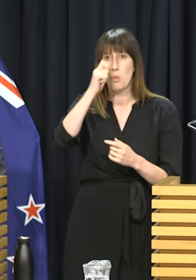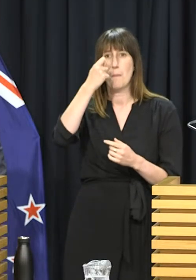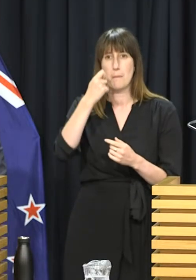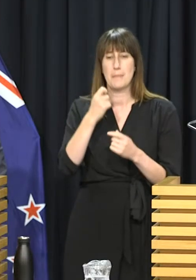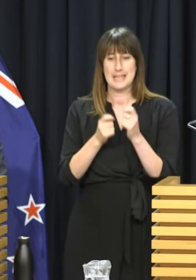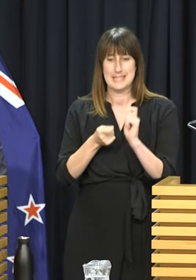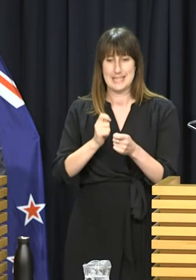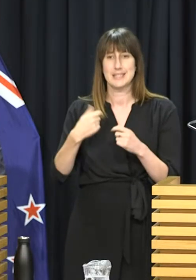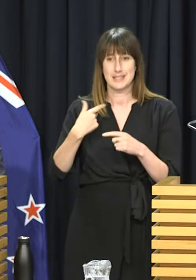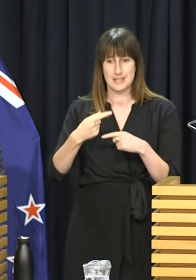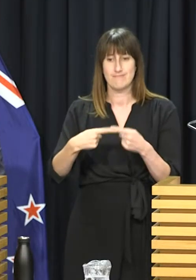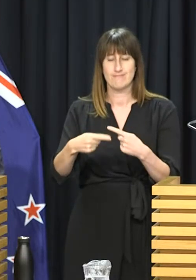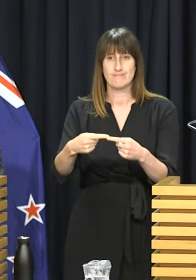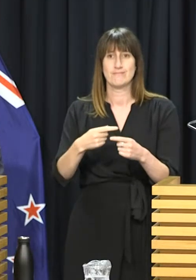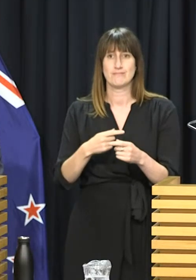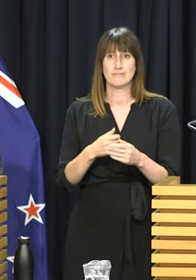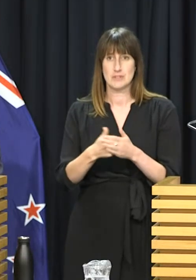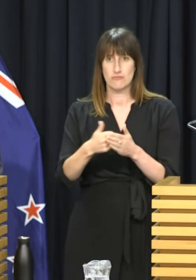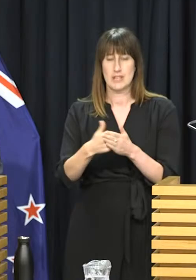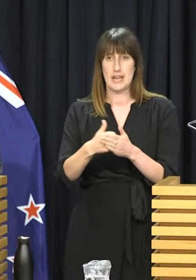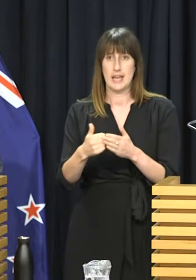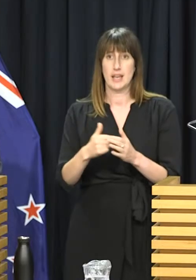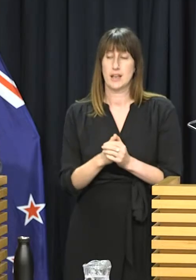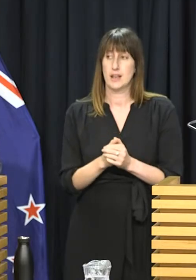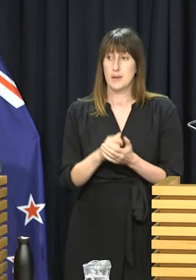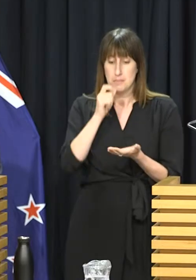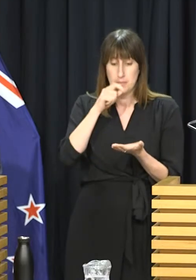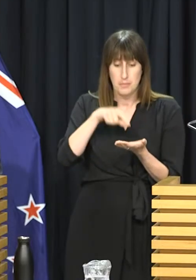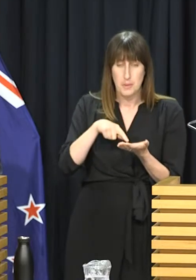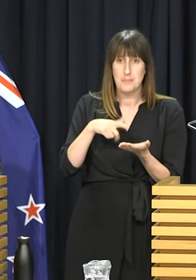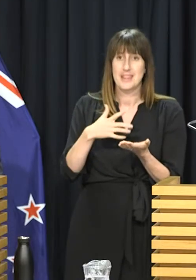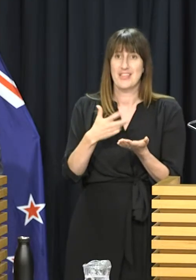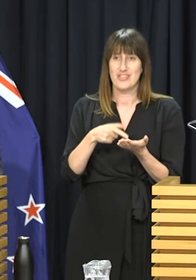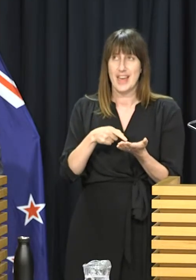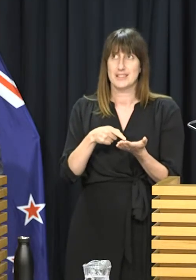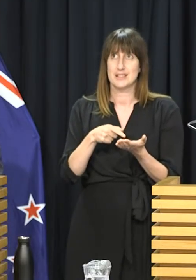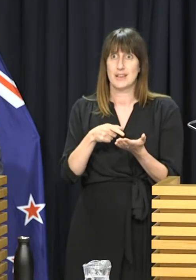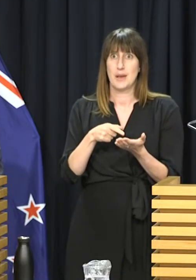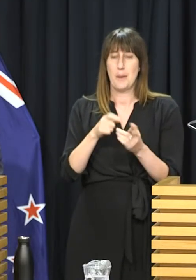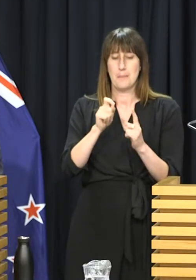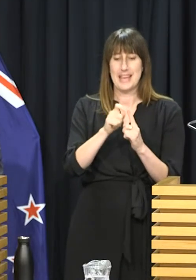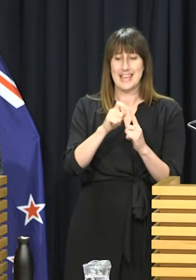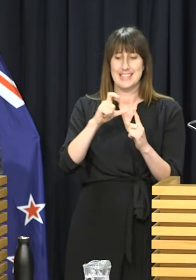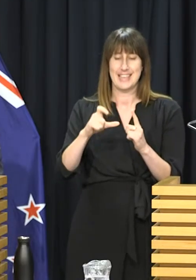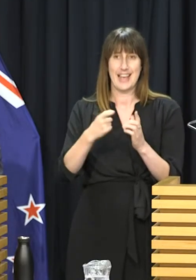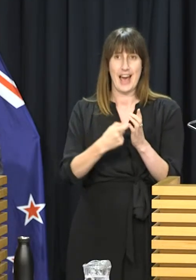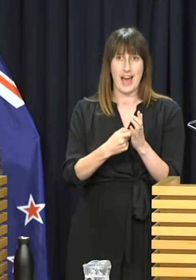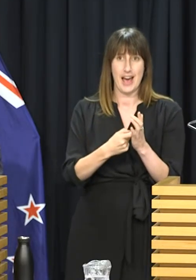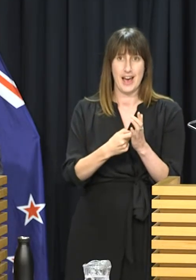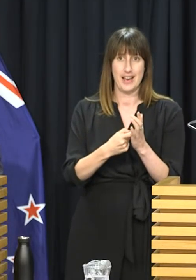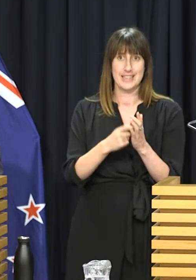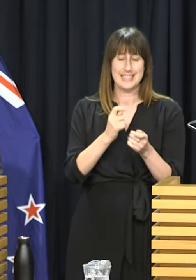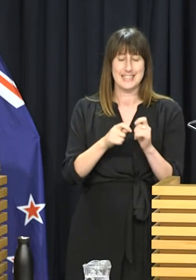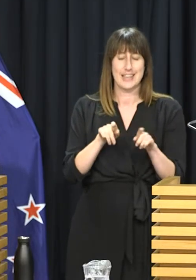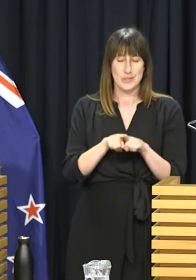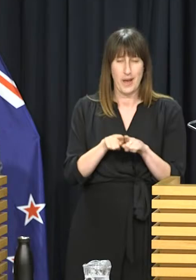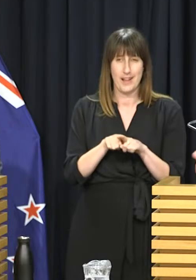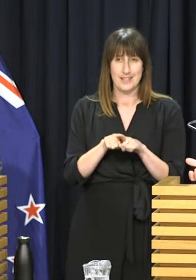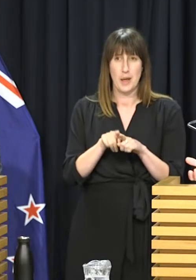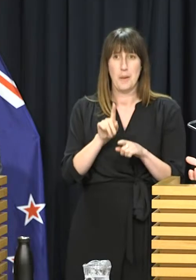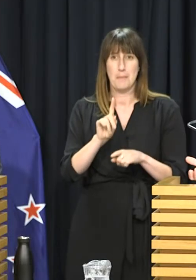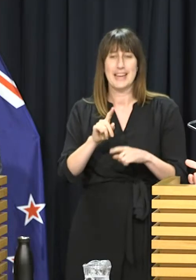testing. I should say that the saliva testing is also PCR-based testing. It's just a different sampling method. But we can come back to you